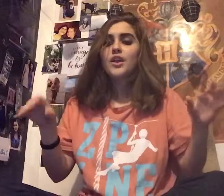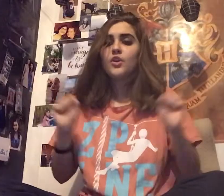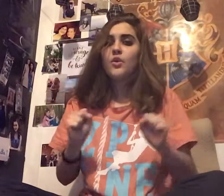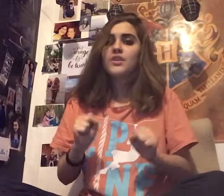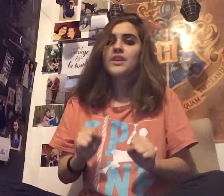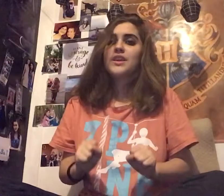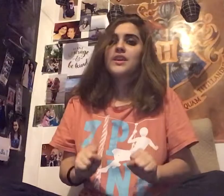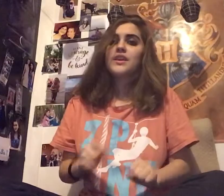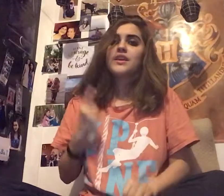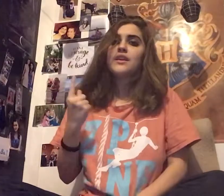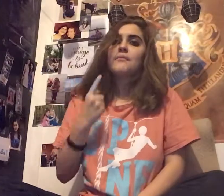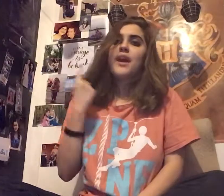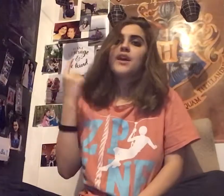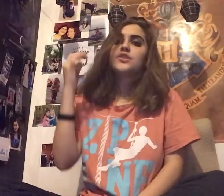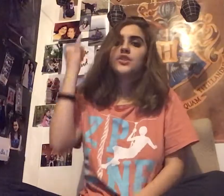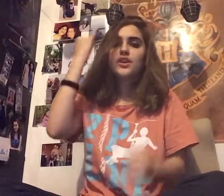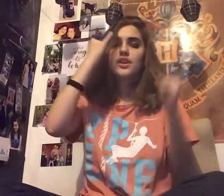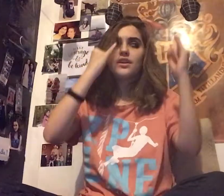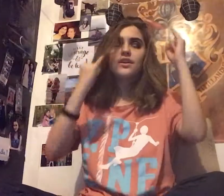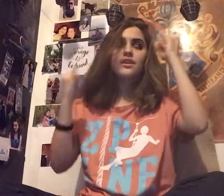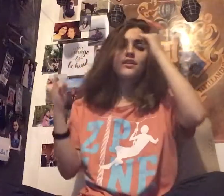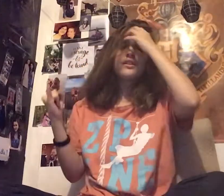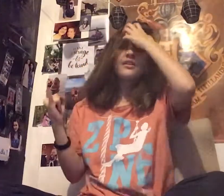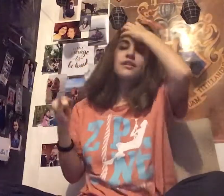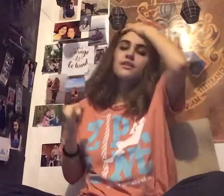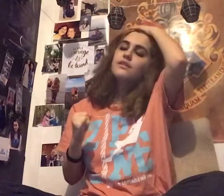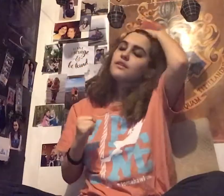can only imagine.